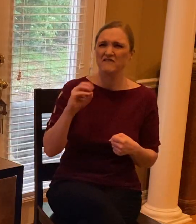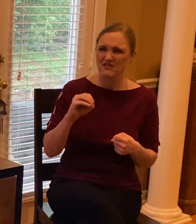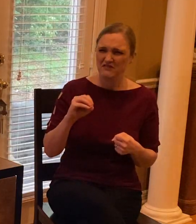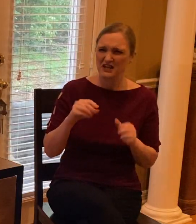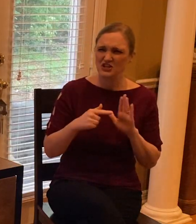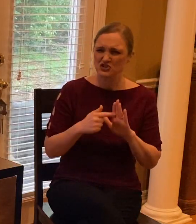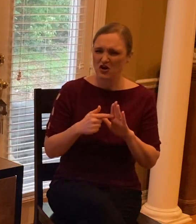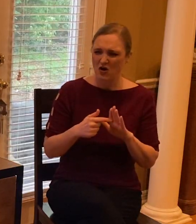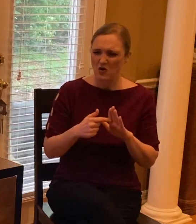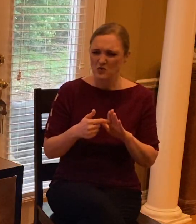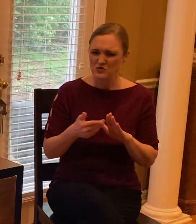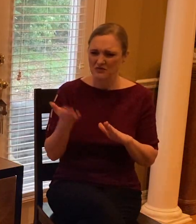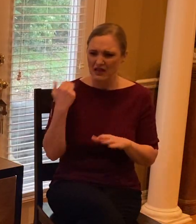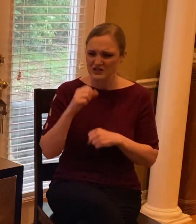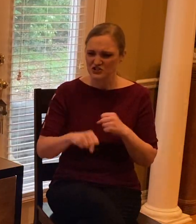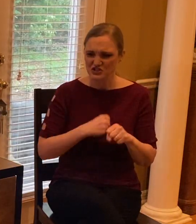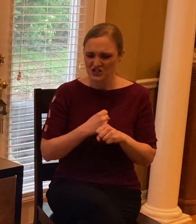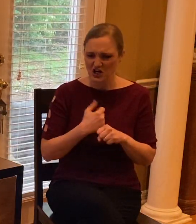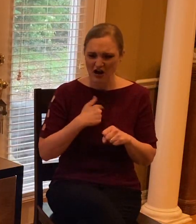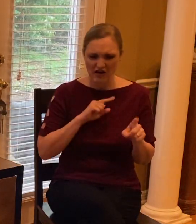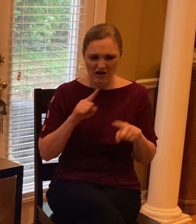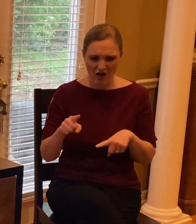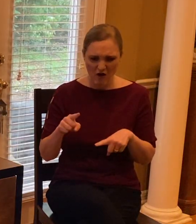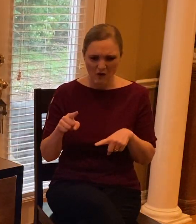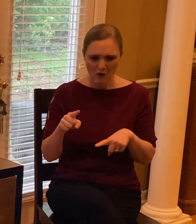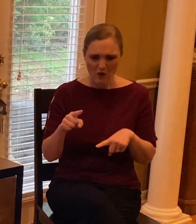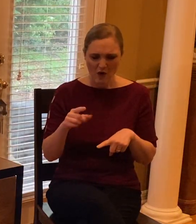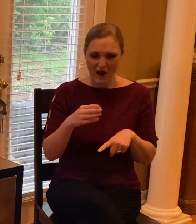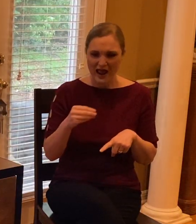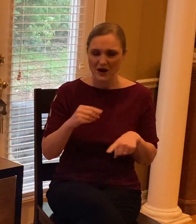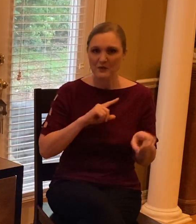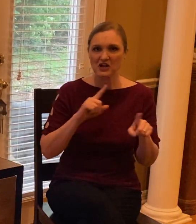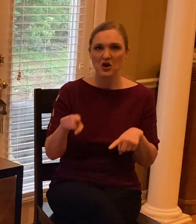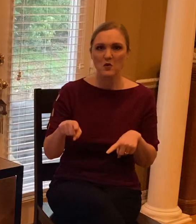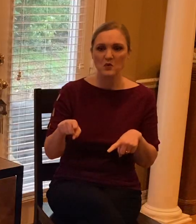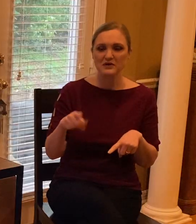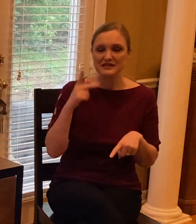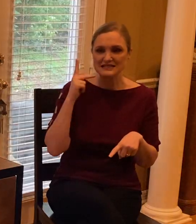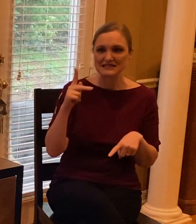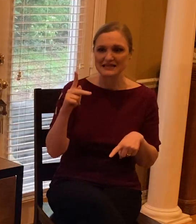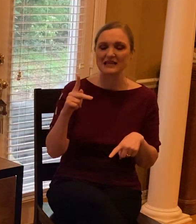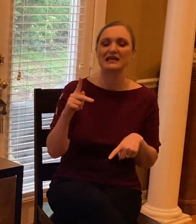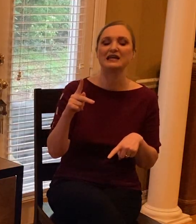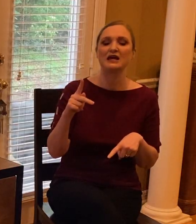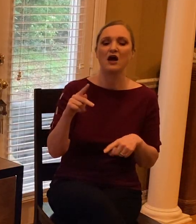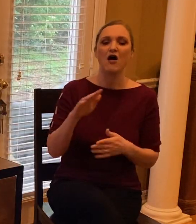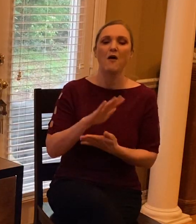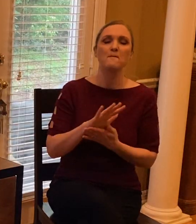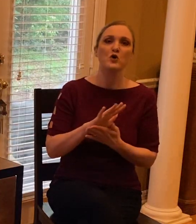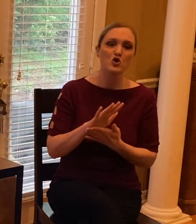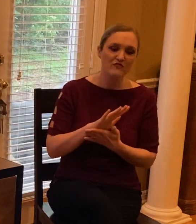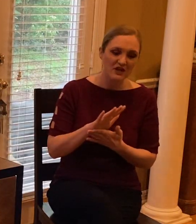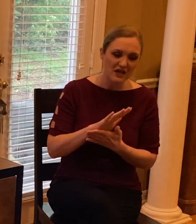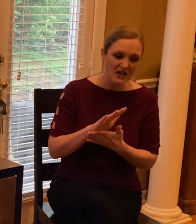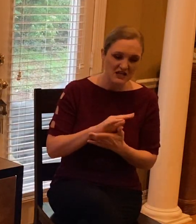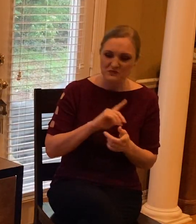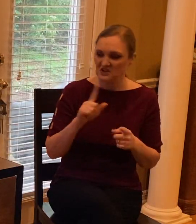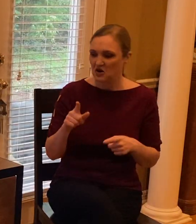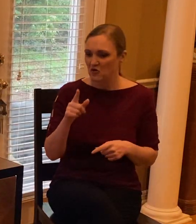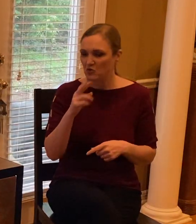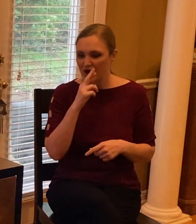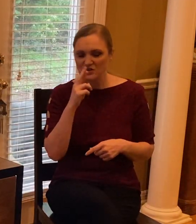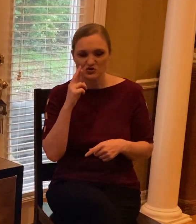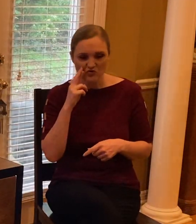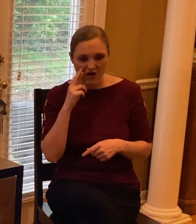year. Not to mention going to musicals, going to movies, and spending a lot of time going out to eat.